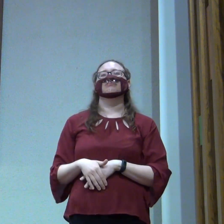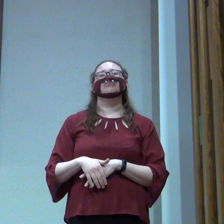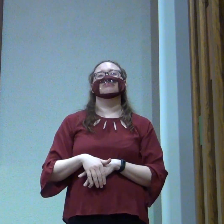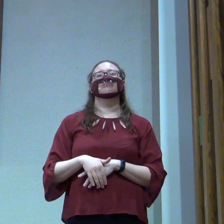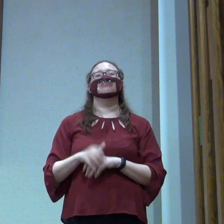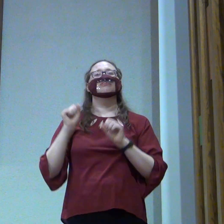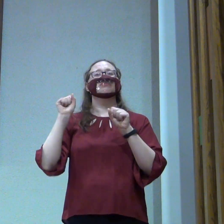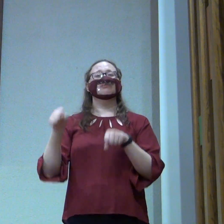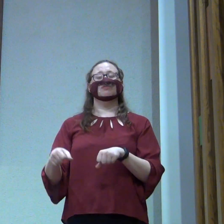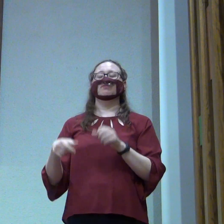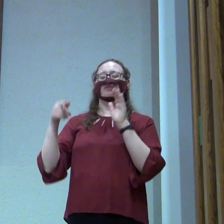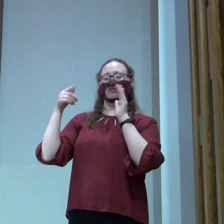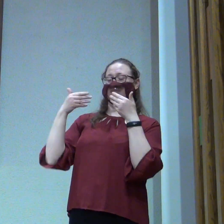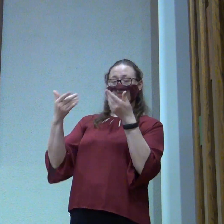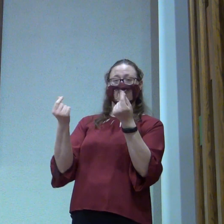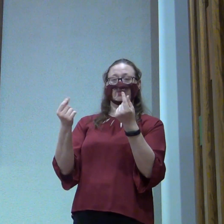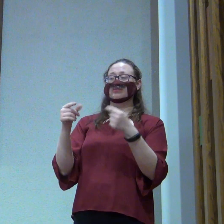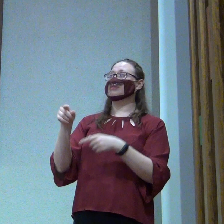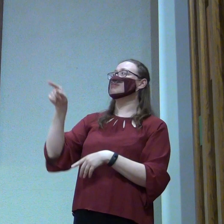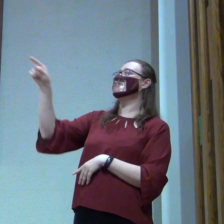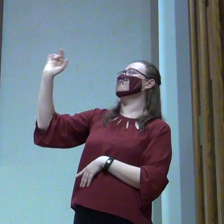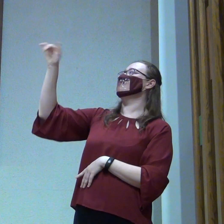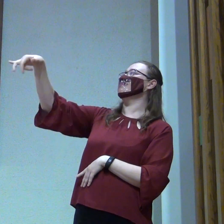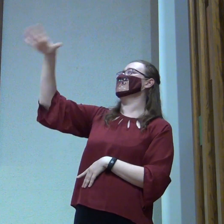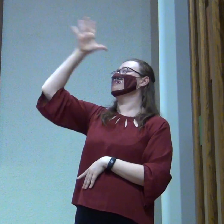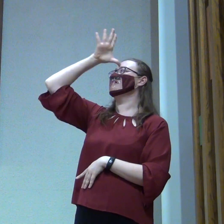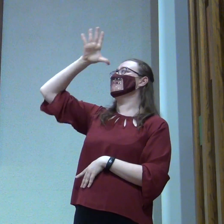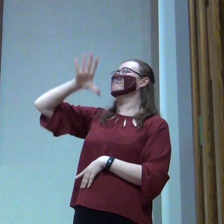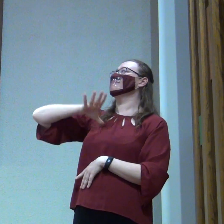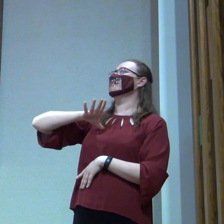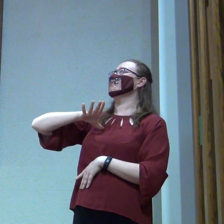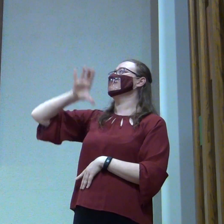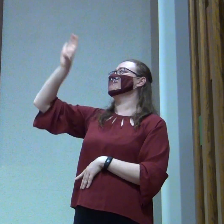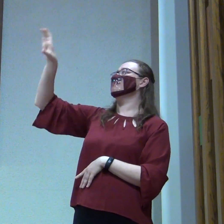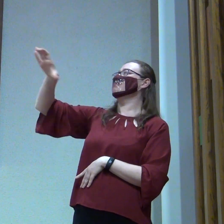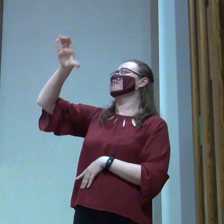they could have pointed to that figure on the cross